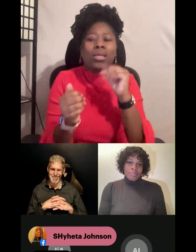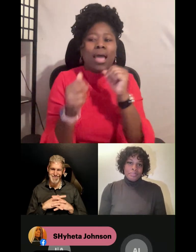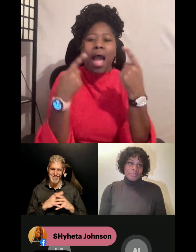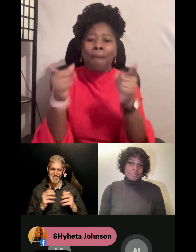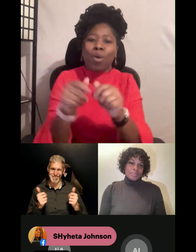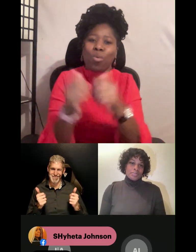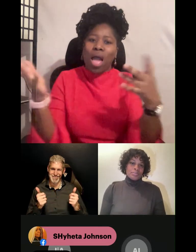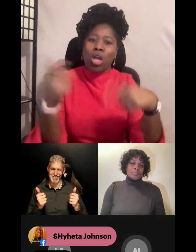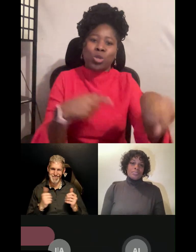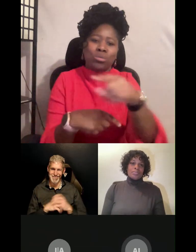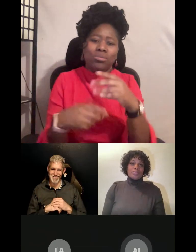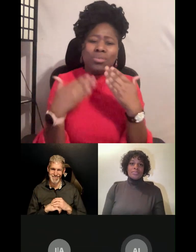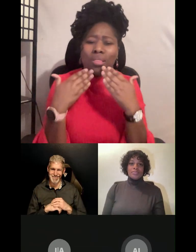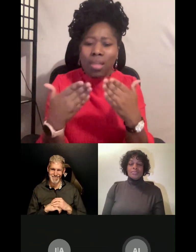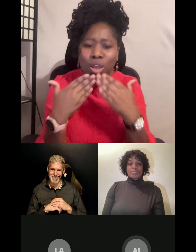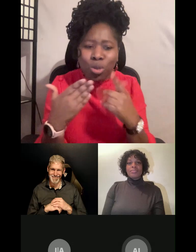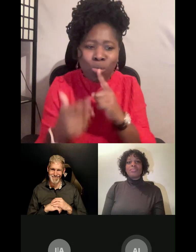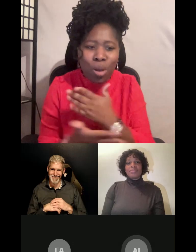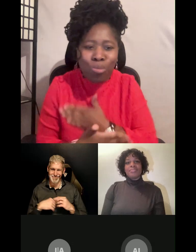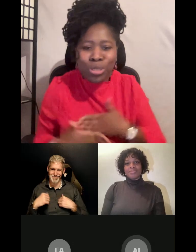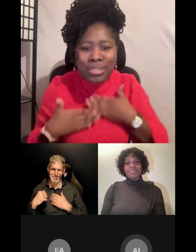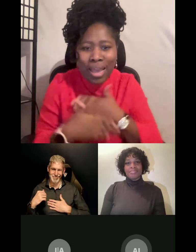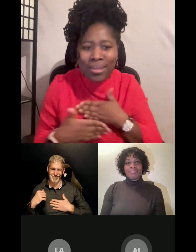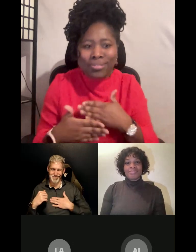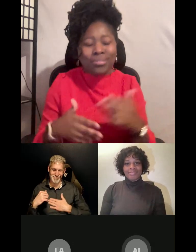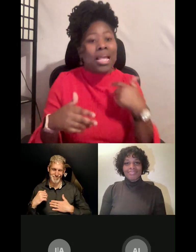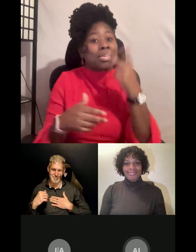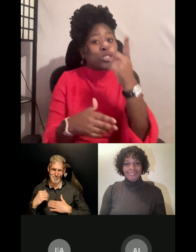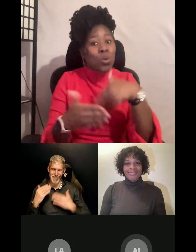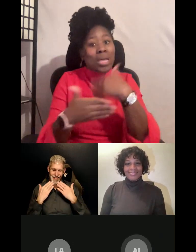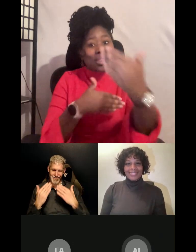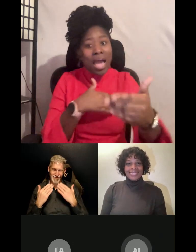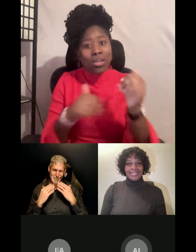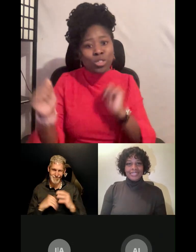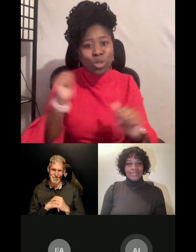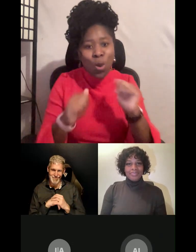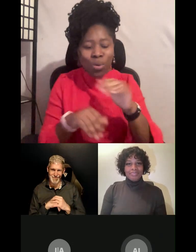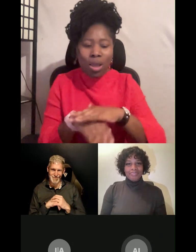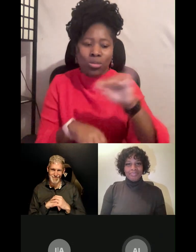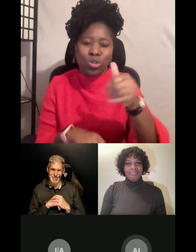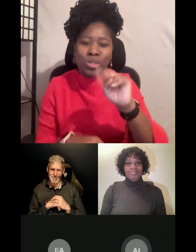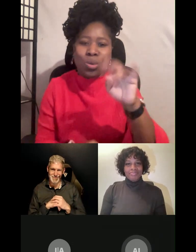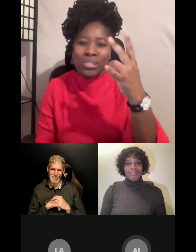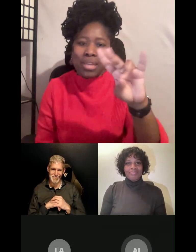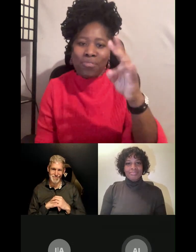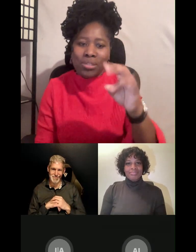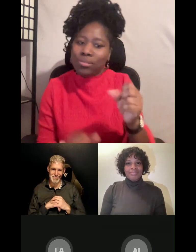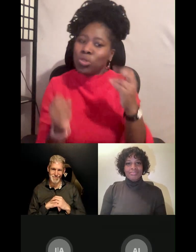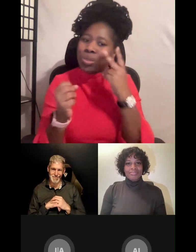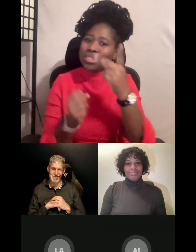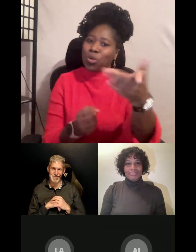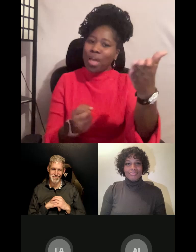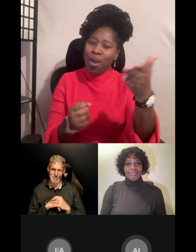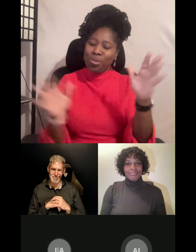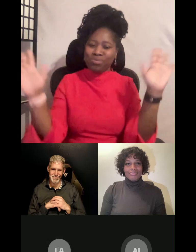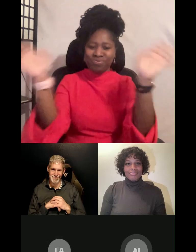interpreters, the audience members, everyone who is here. This couldn't happen without all of you. I really appreciate it. And